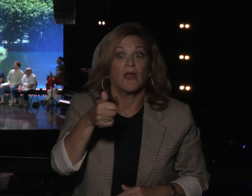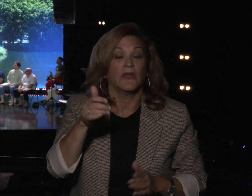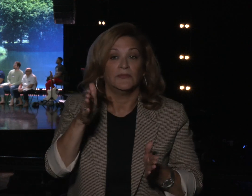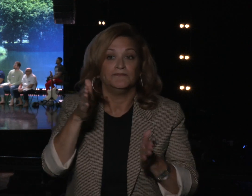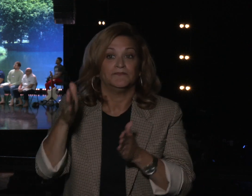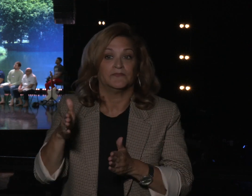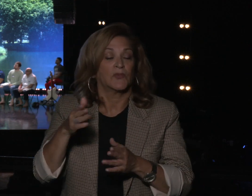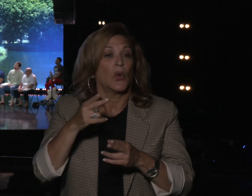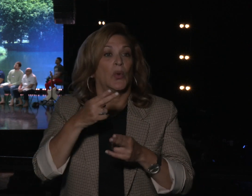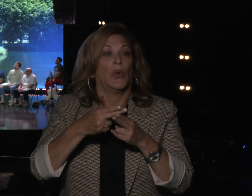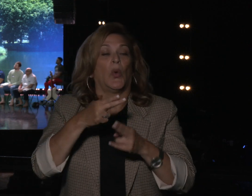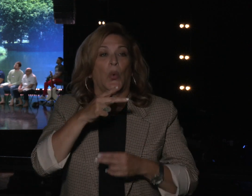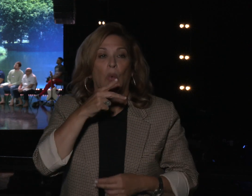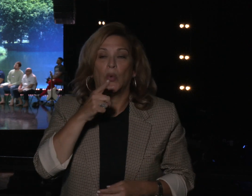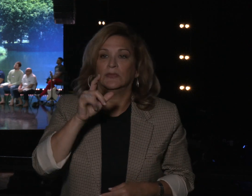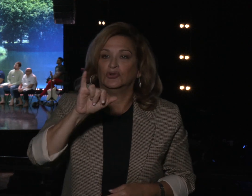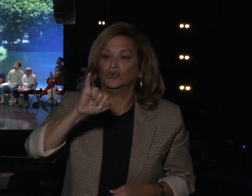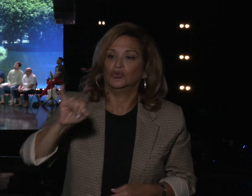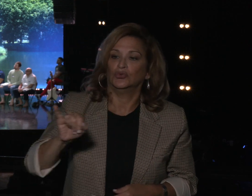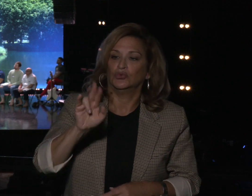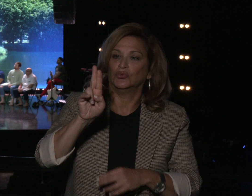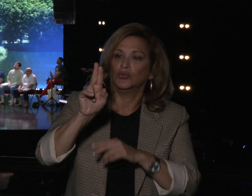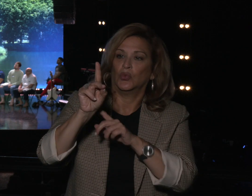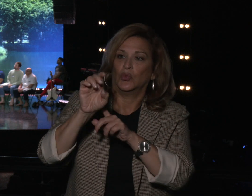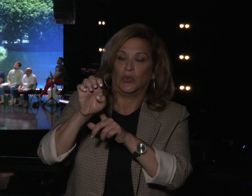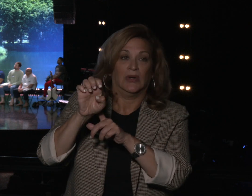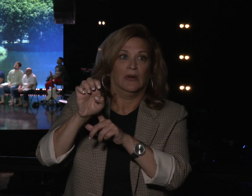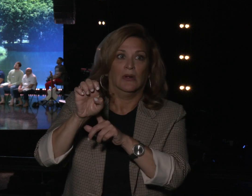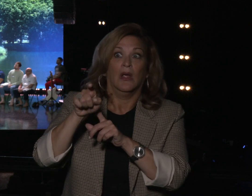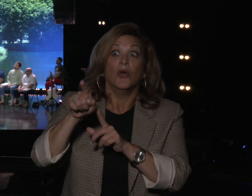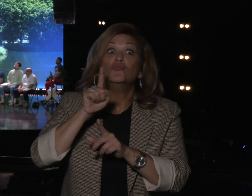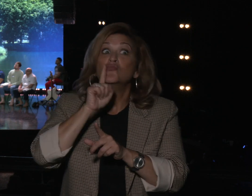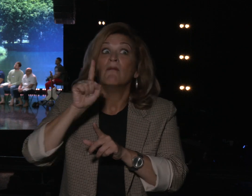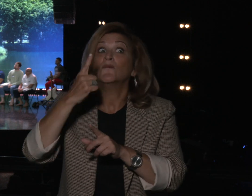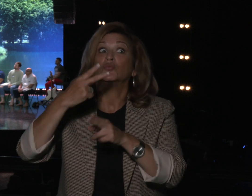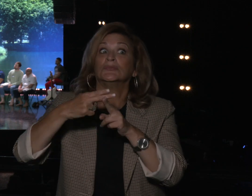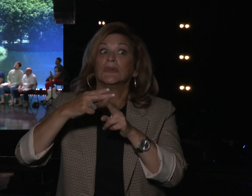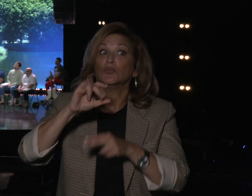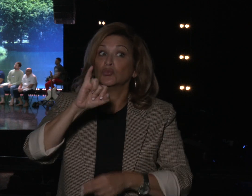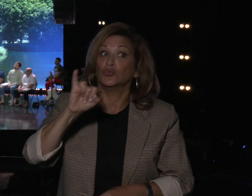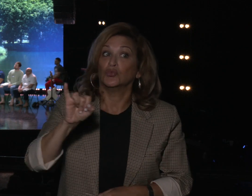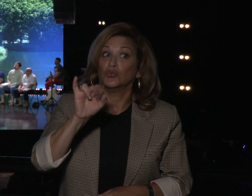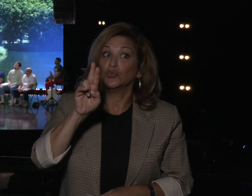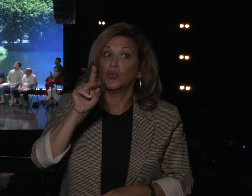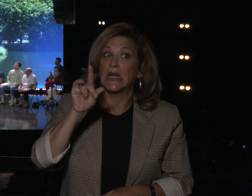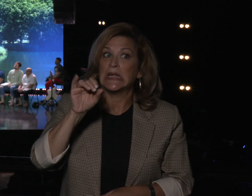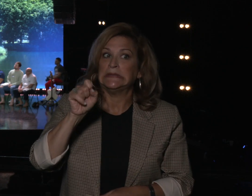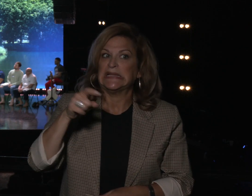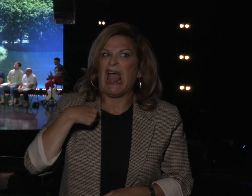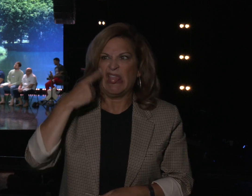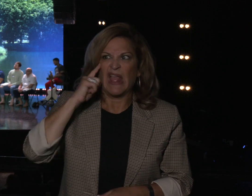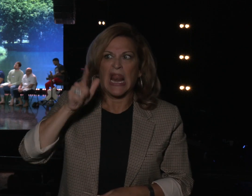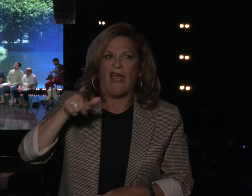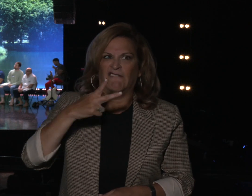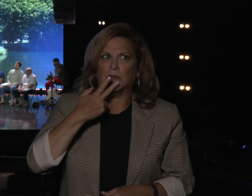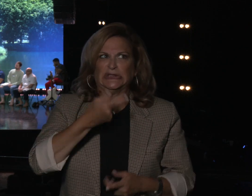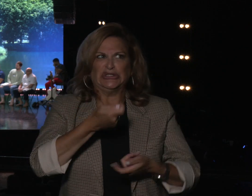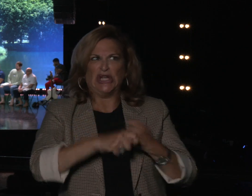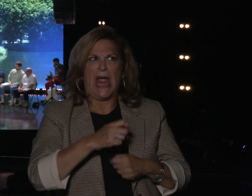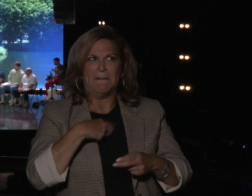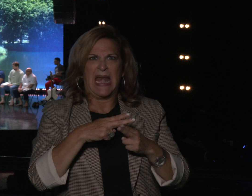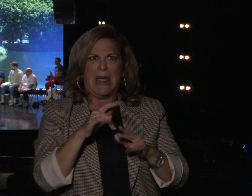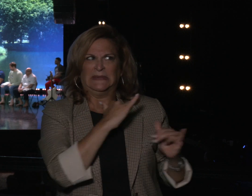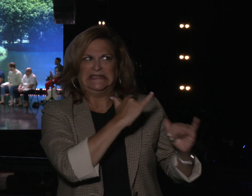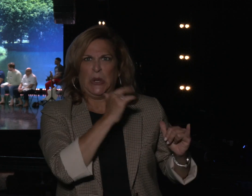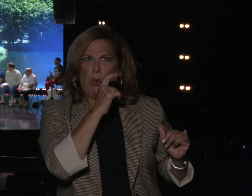Jude. I believe he kind of changed his name because he was like, there's no way I'm gonna be associated with the other